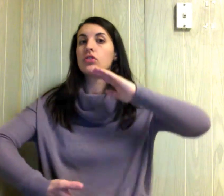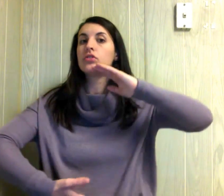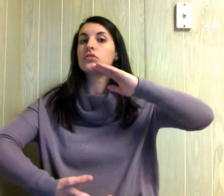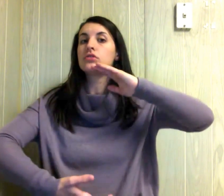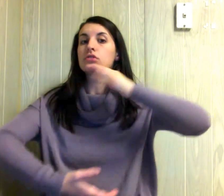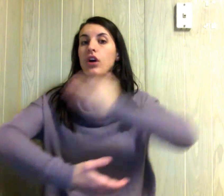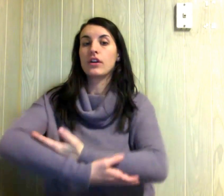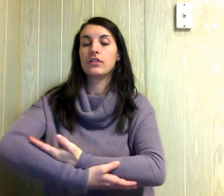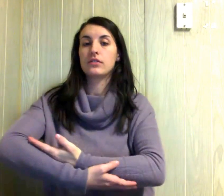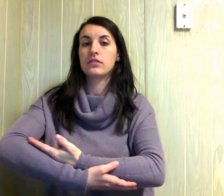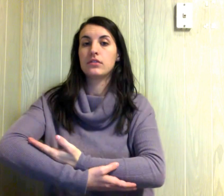Daughter.